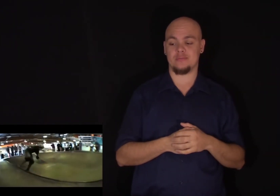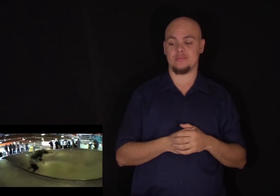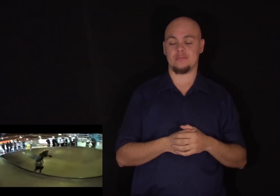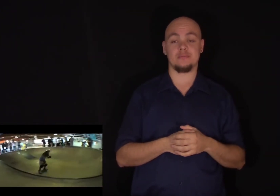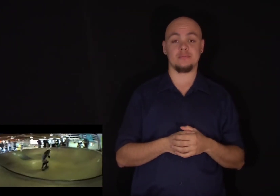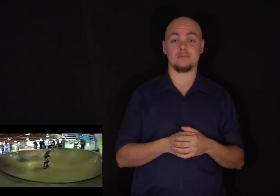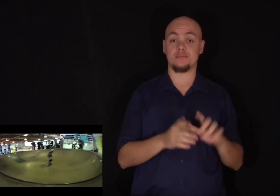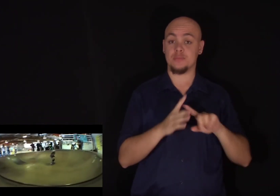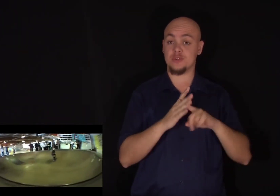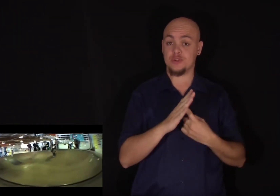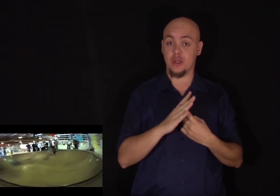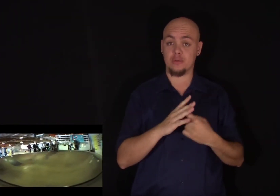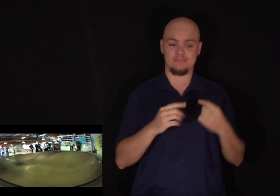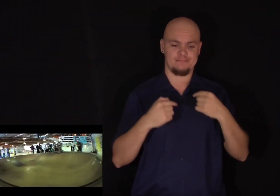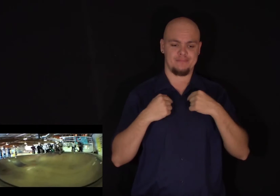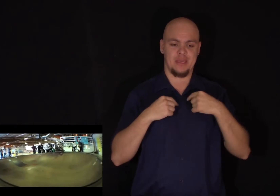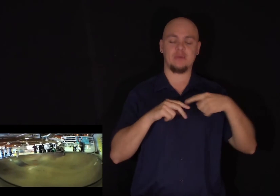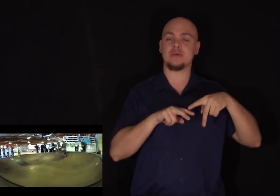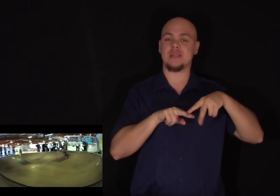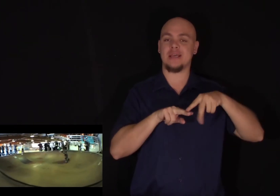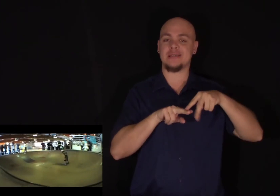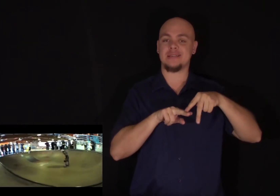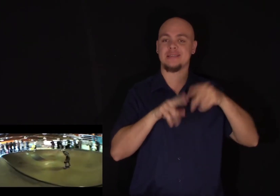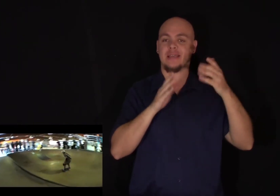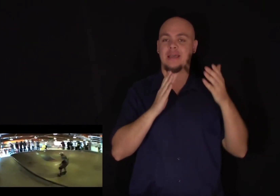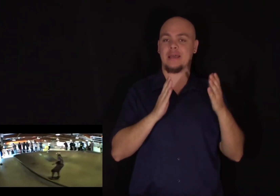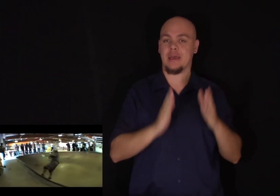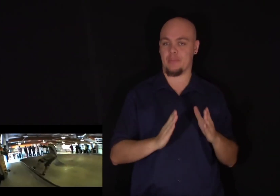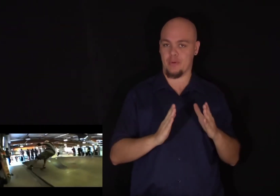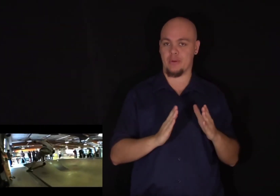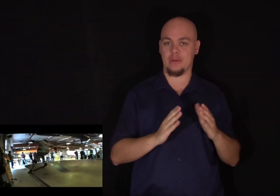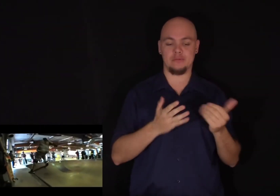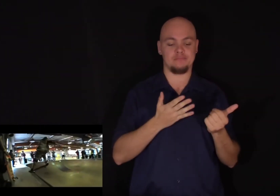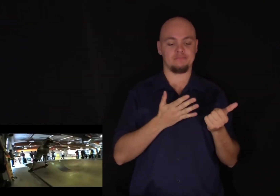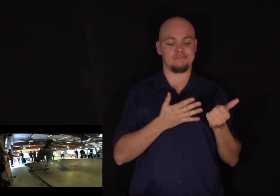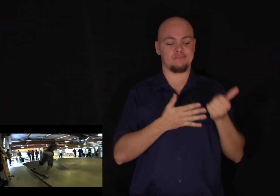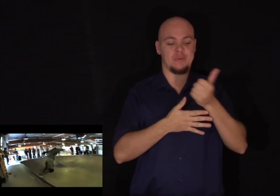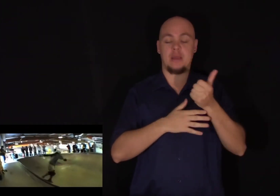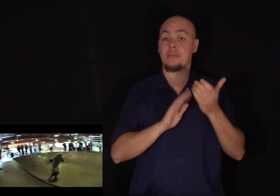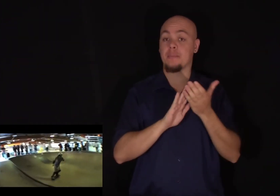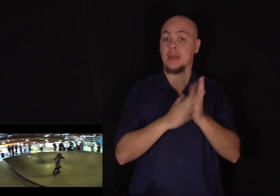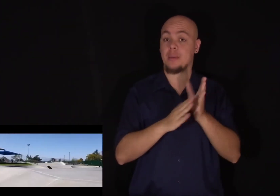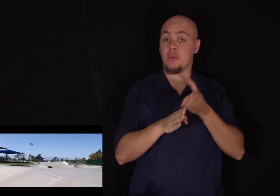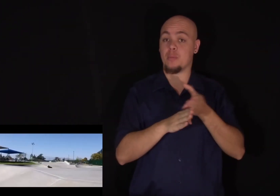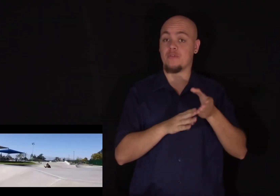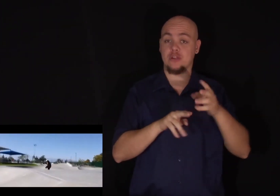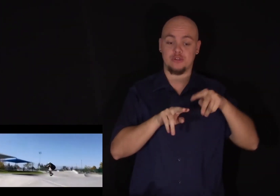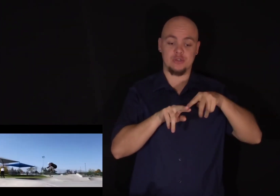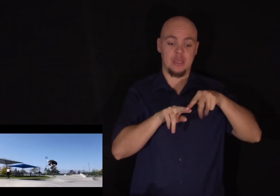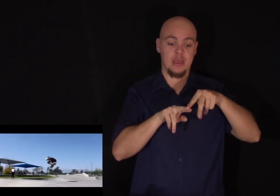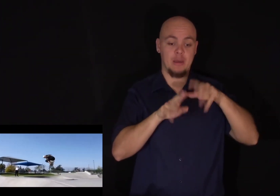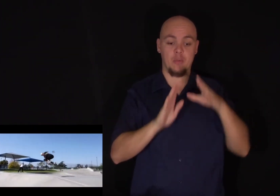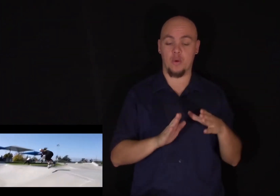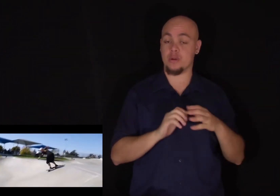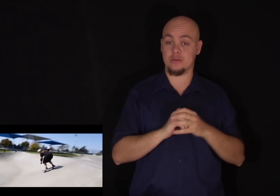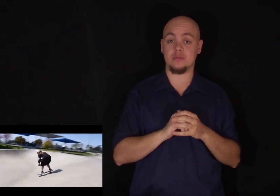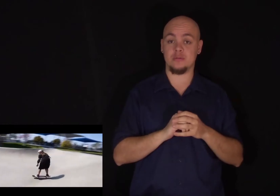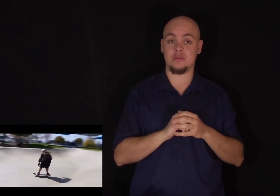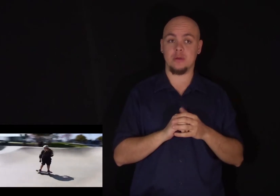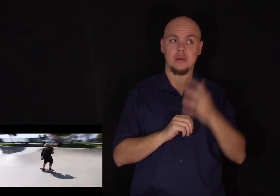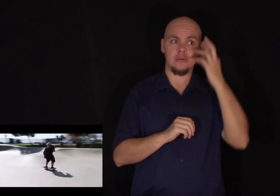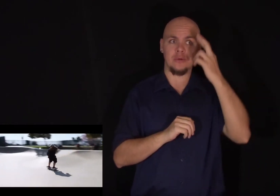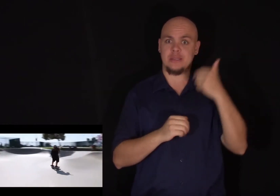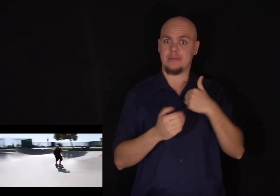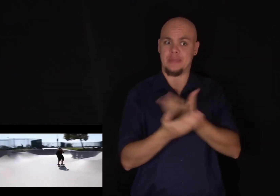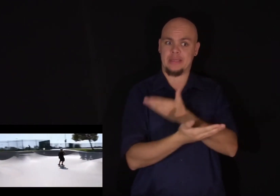I started out as a skateboarder. I moved through the ranks of that, became a professional skateboarder. It's what actually got me out here